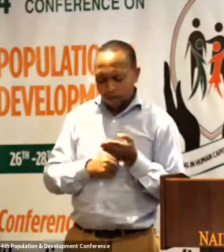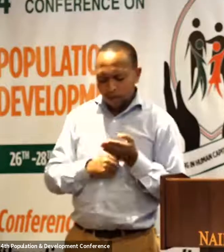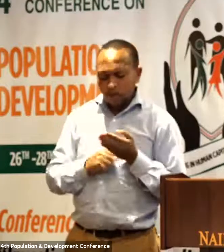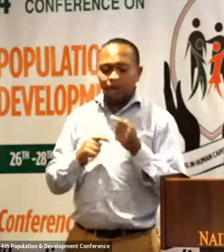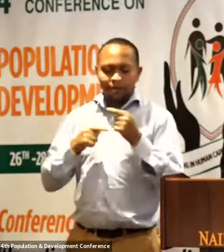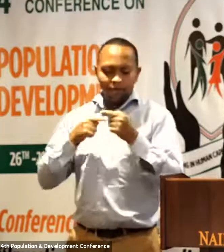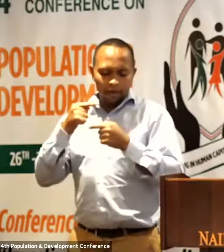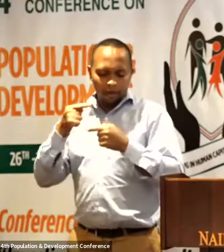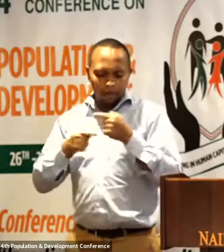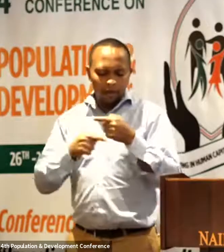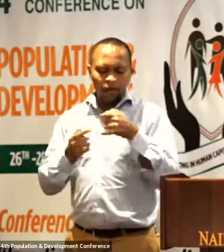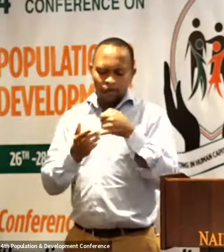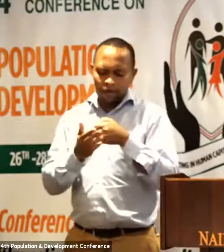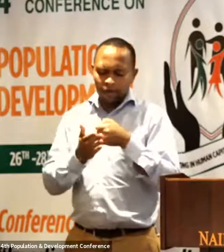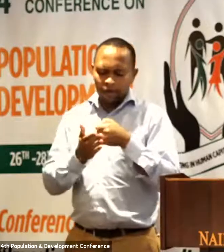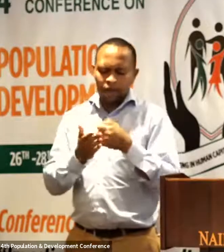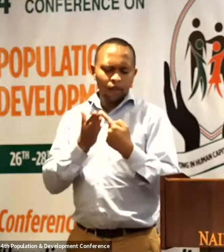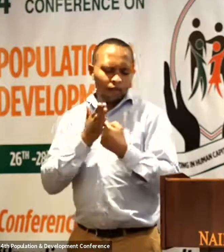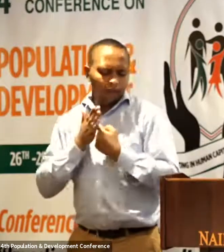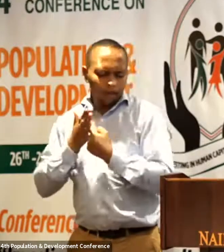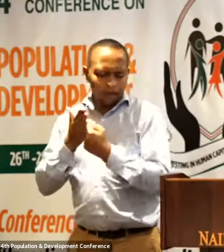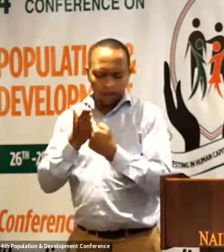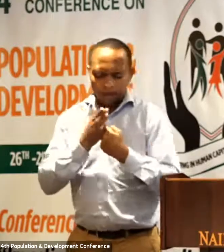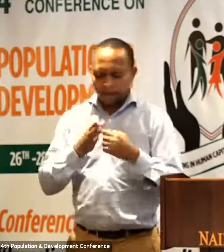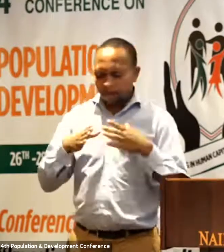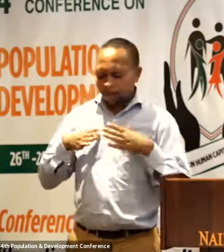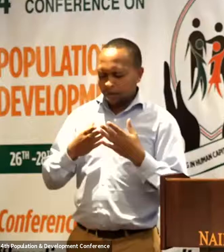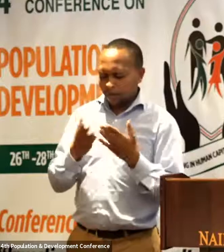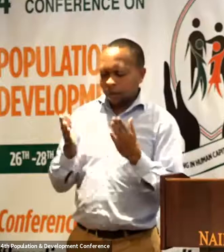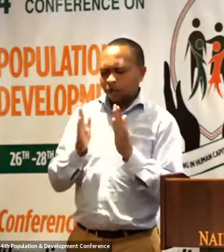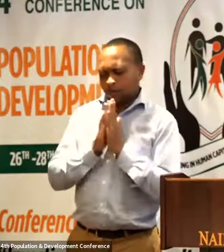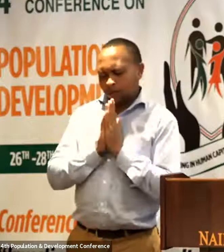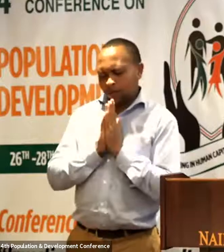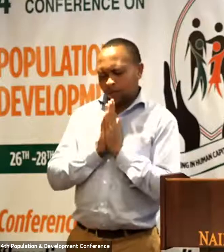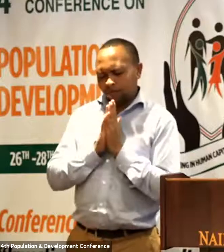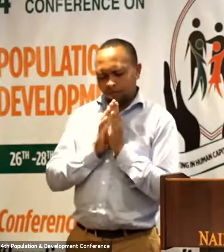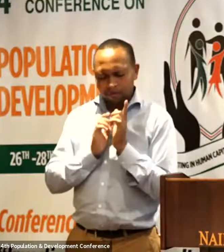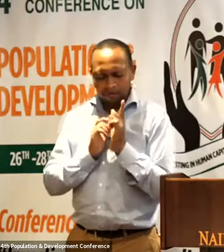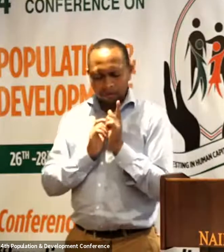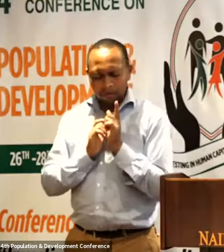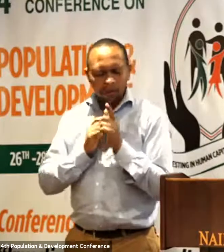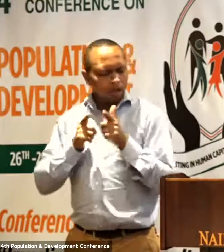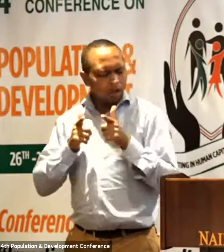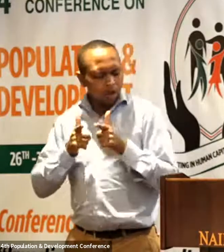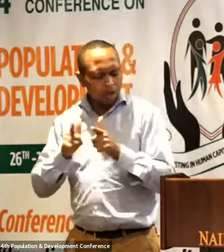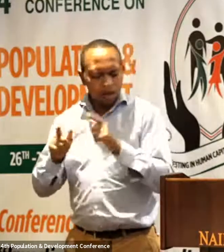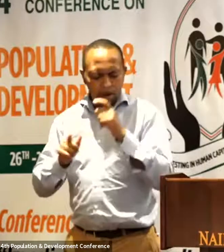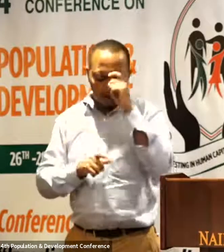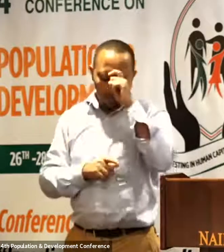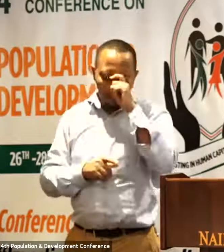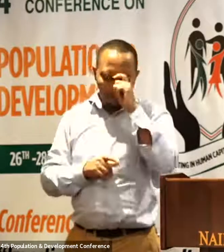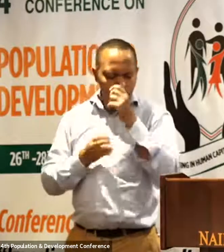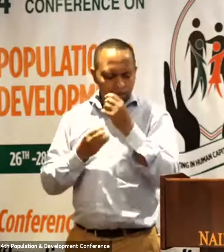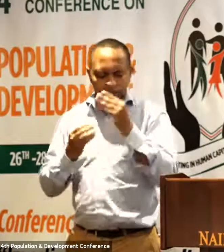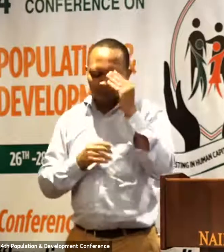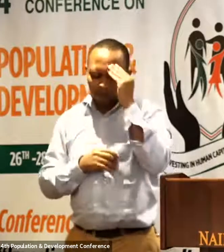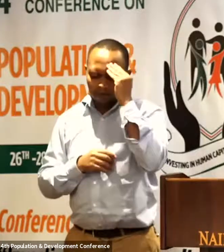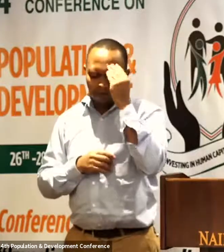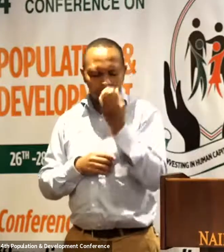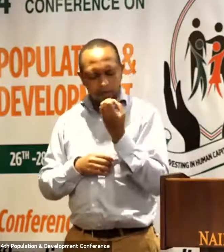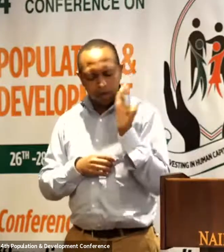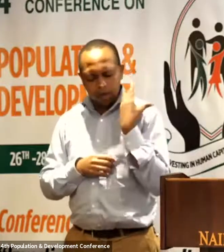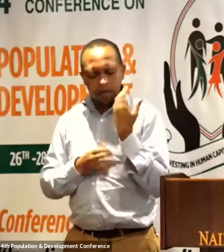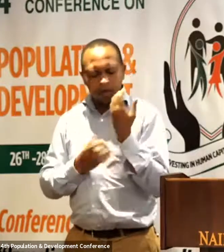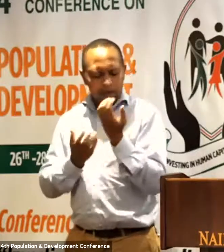as we continue to engage, Lord, discussing concerning your people, our prayer is that you may allow that wisdom and that knowledge, that understanding